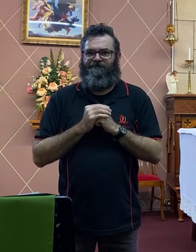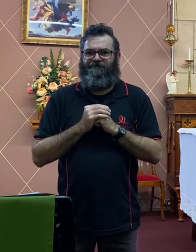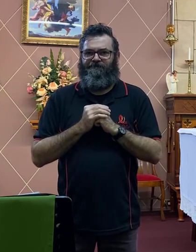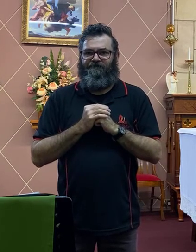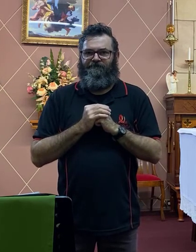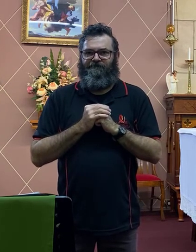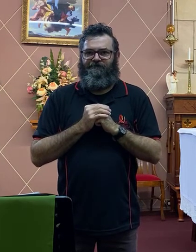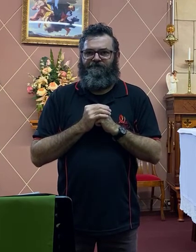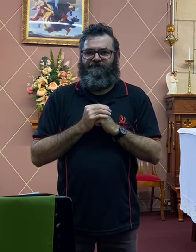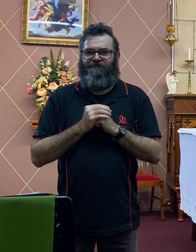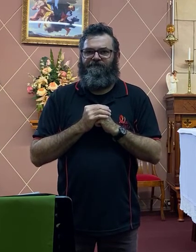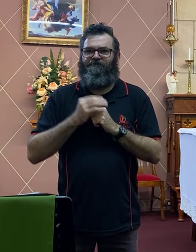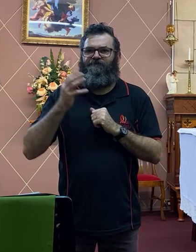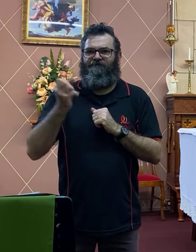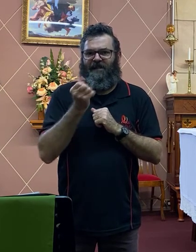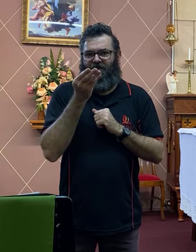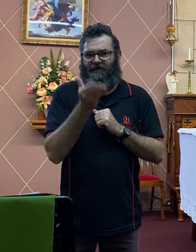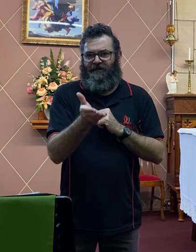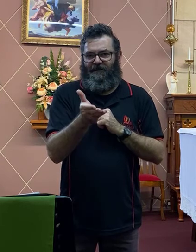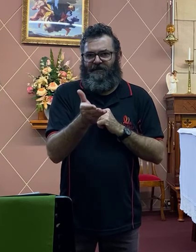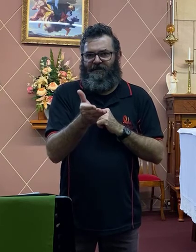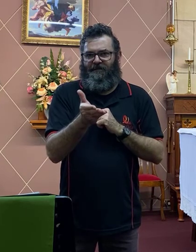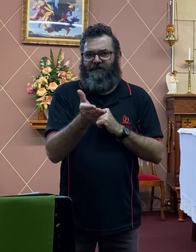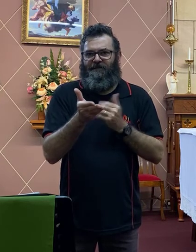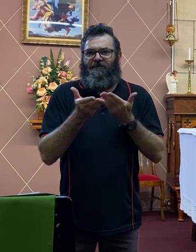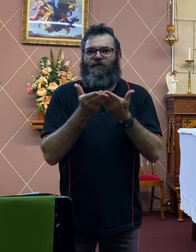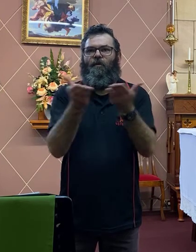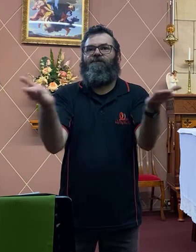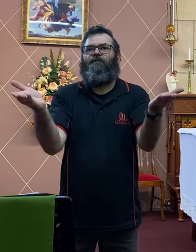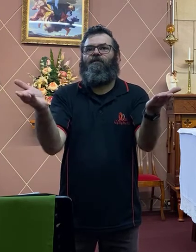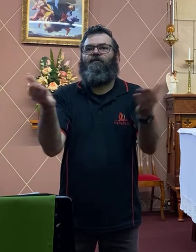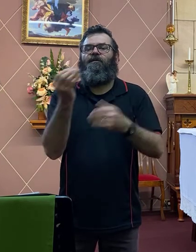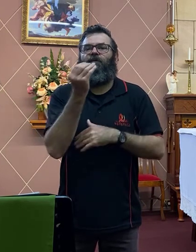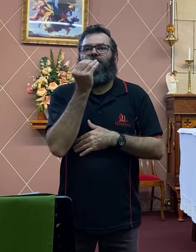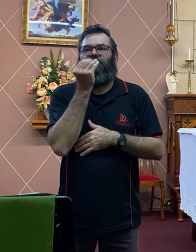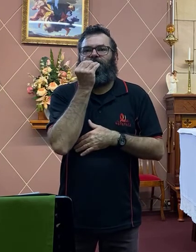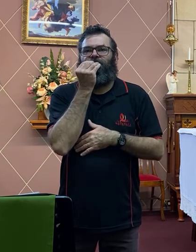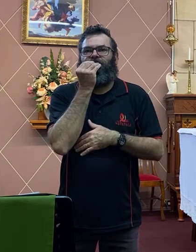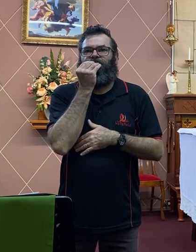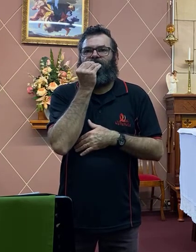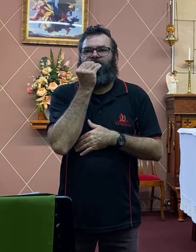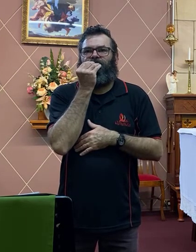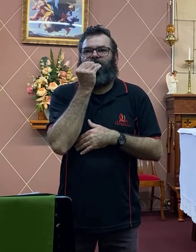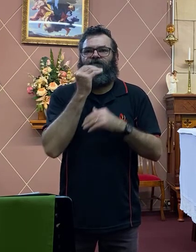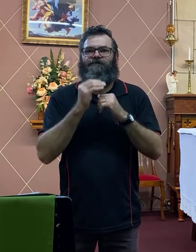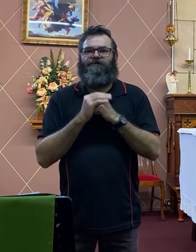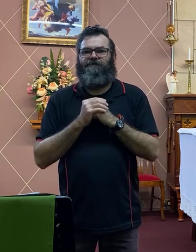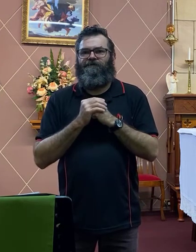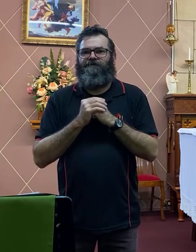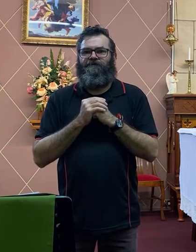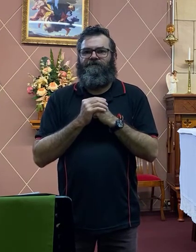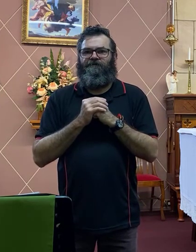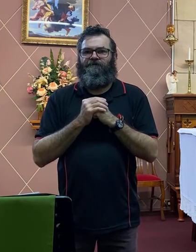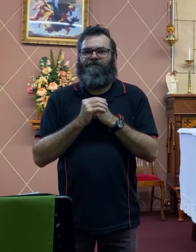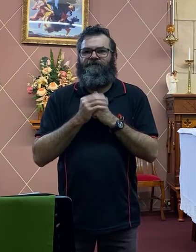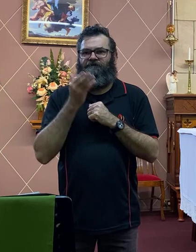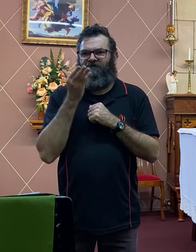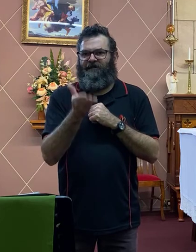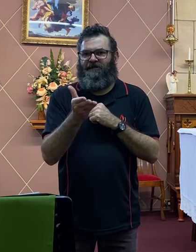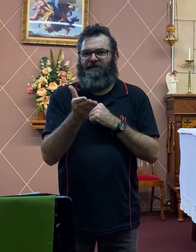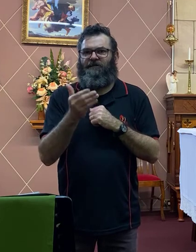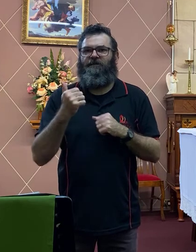"Take this, all of you, and eat of it. For this is my body,